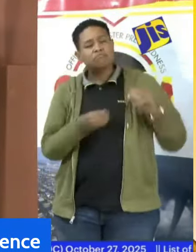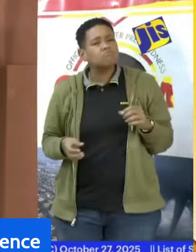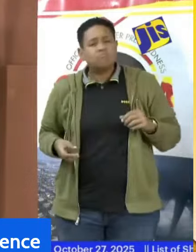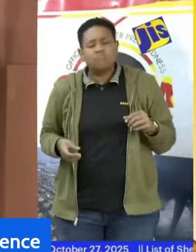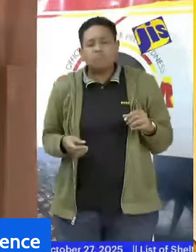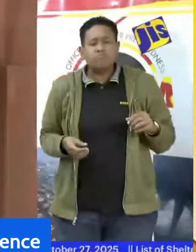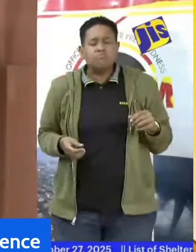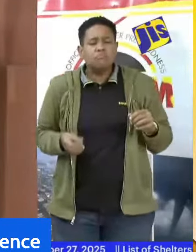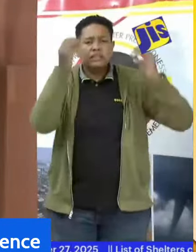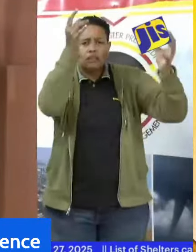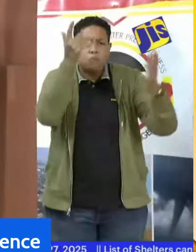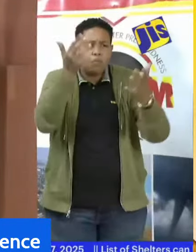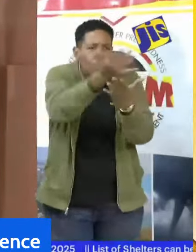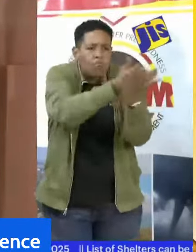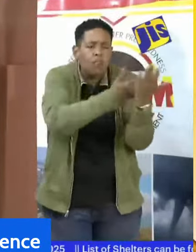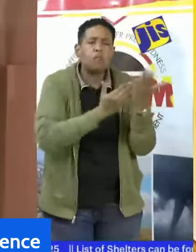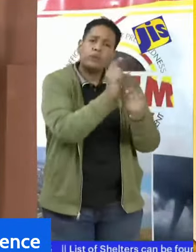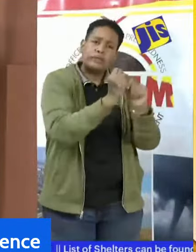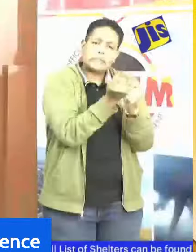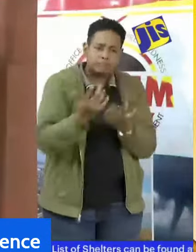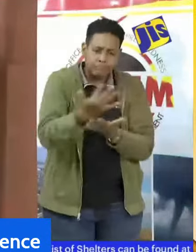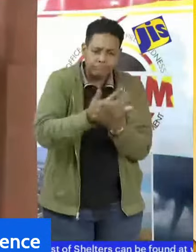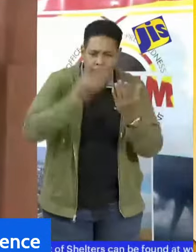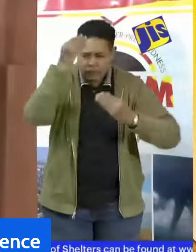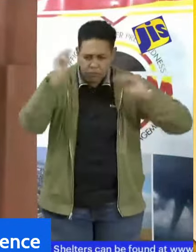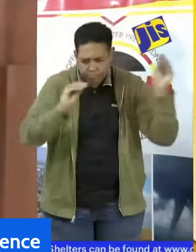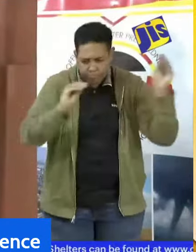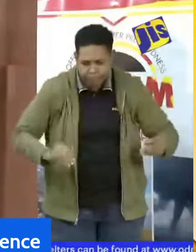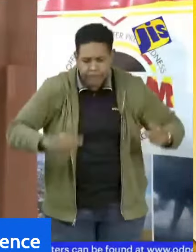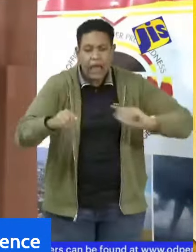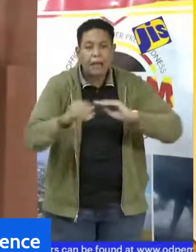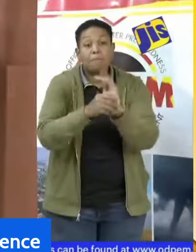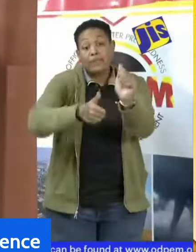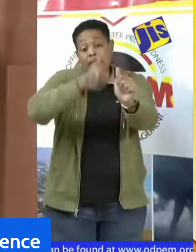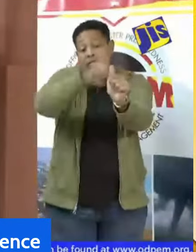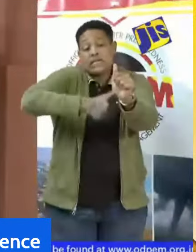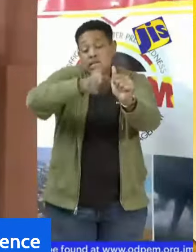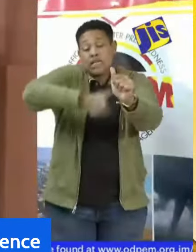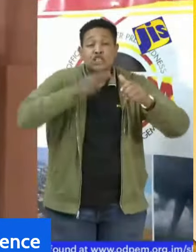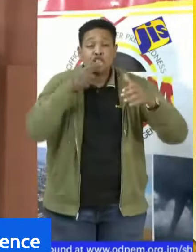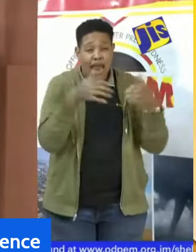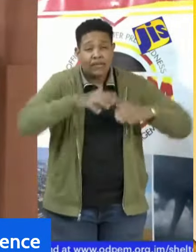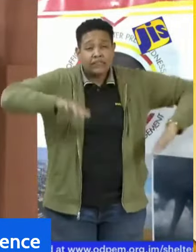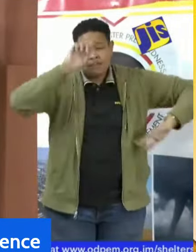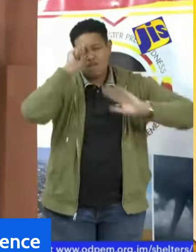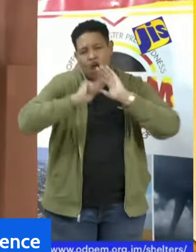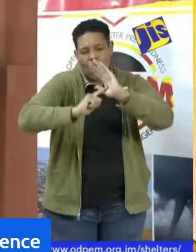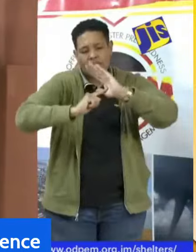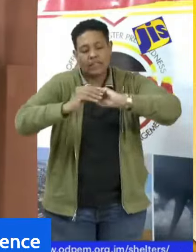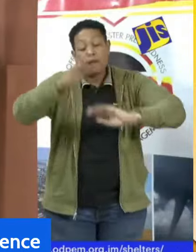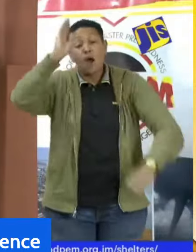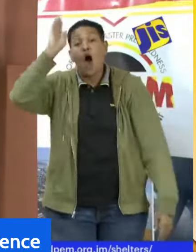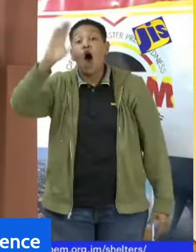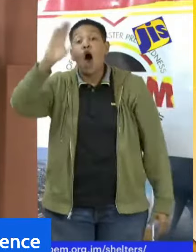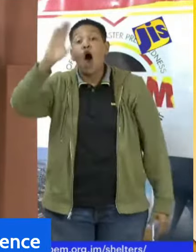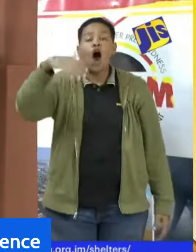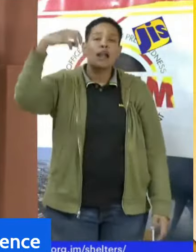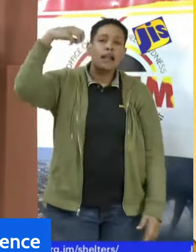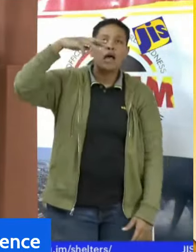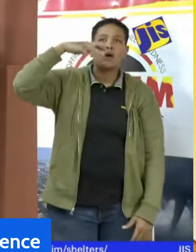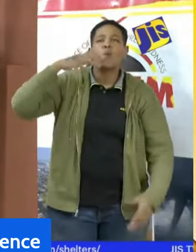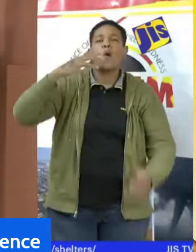that has been gathered by the team, and each entity. For instance, all the